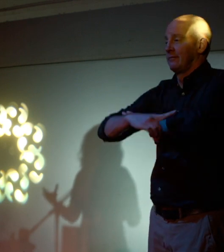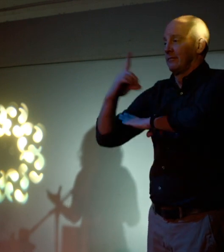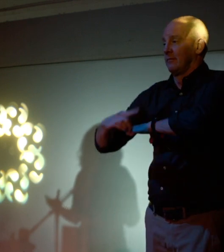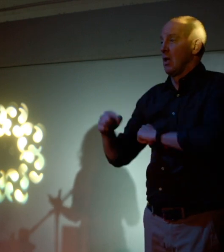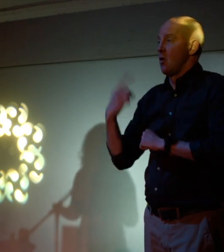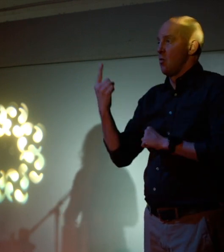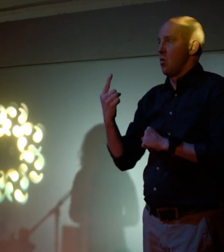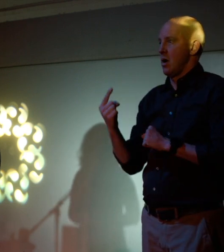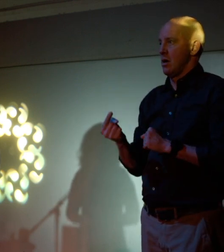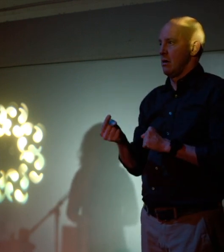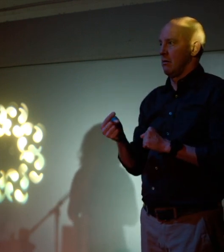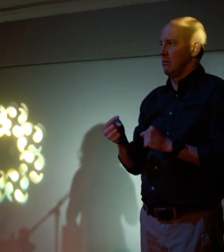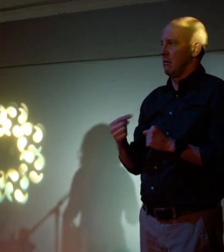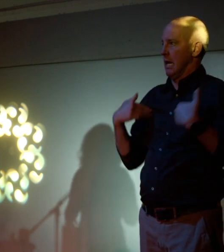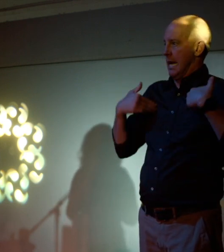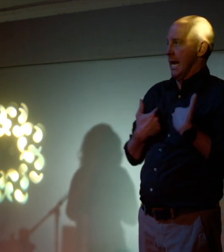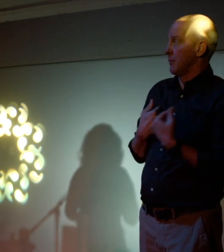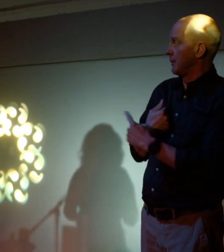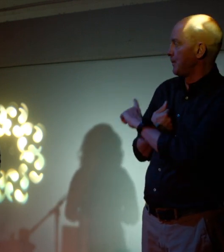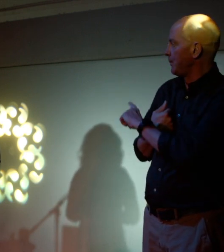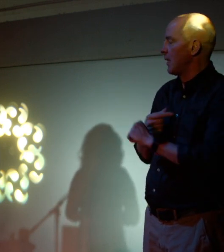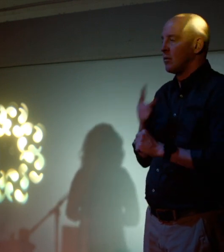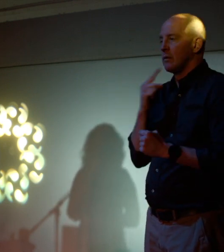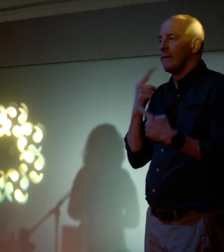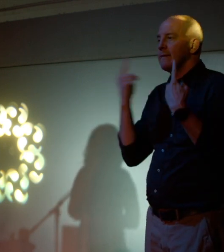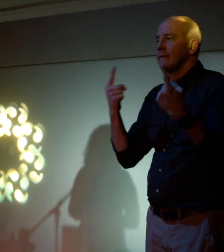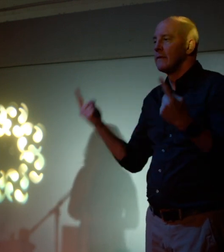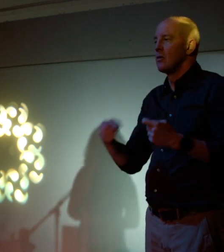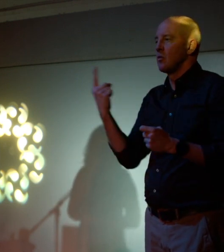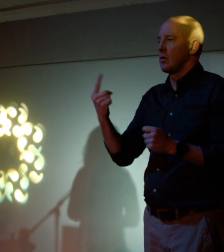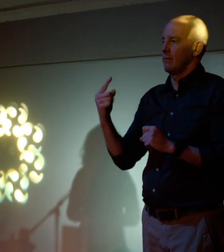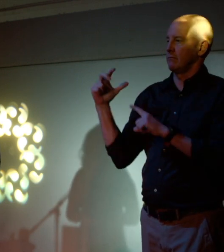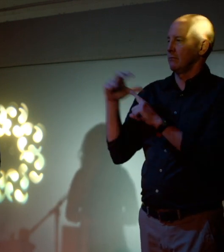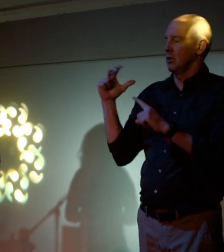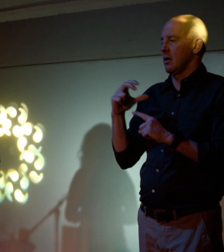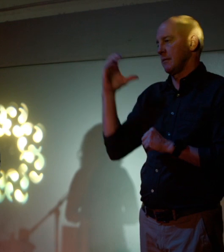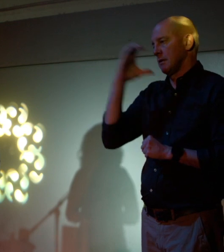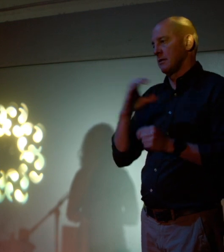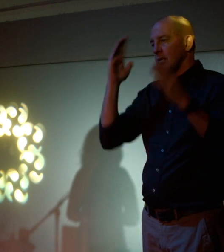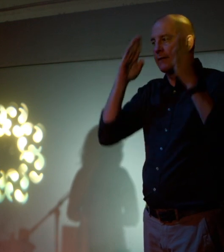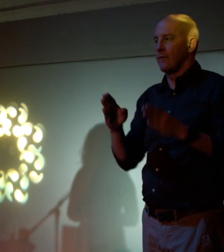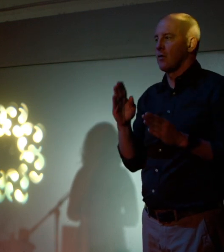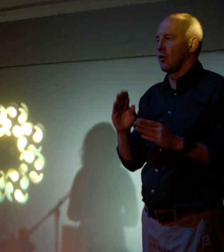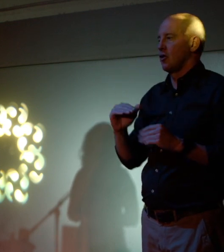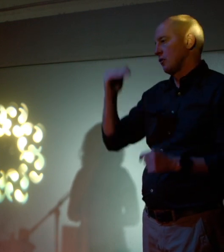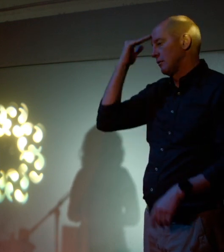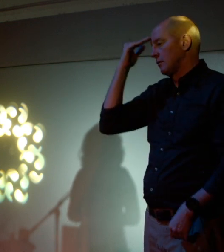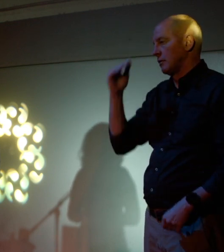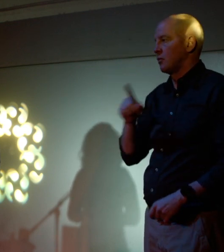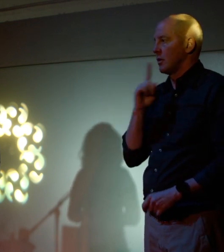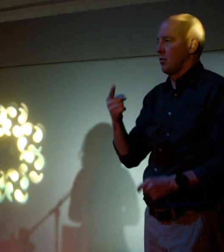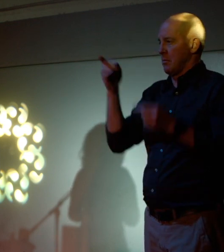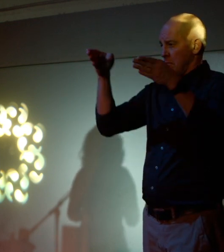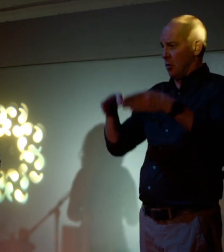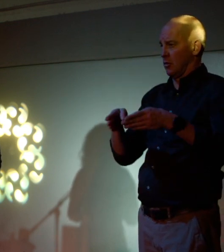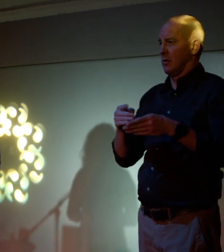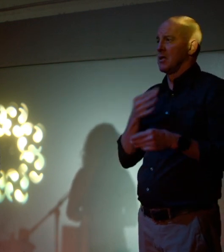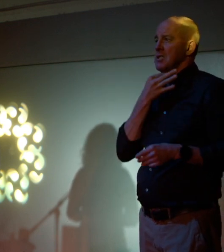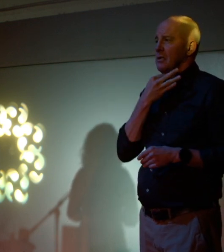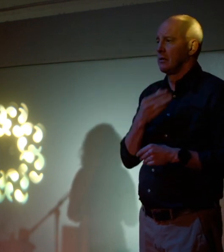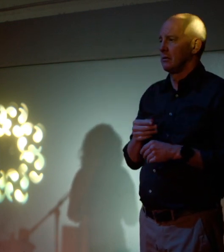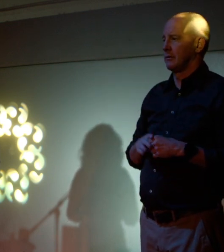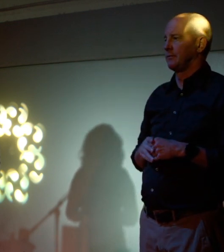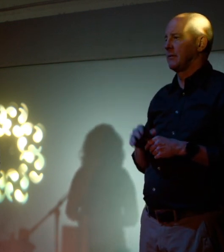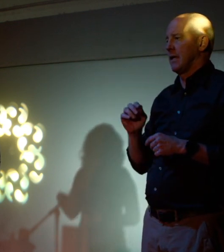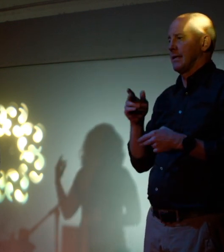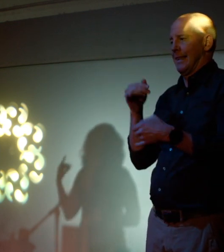one object, was so famous that one of the all-time great seekers of obscure knowledge, the insatiably curious collector